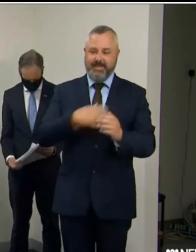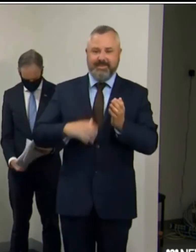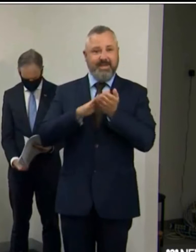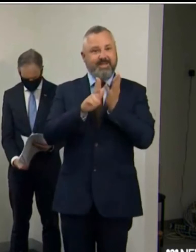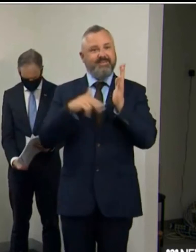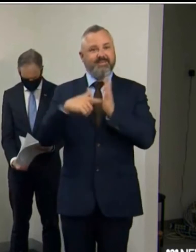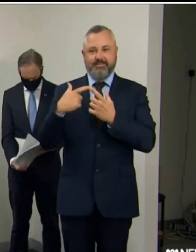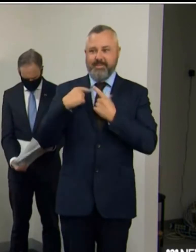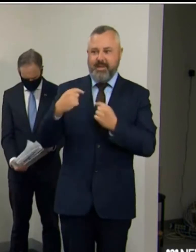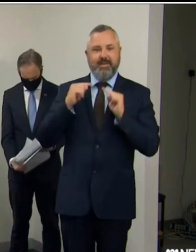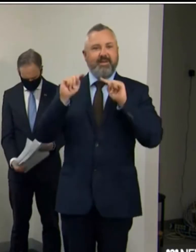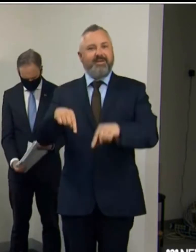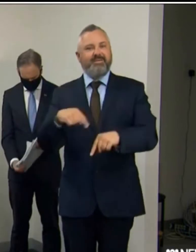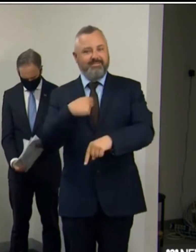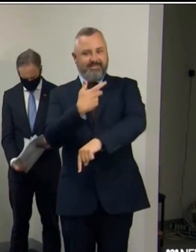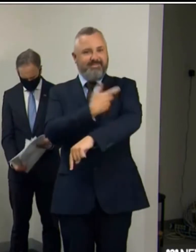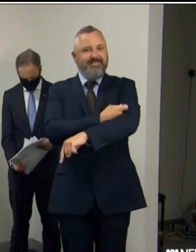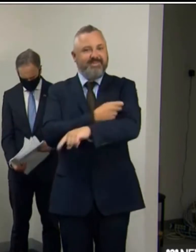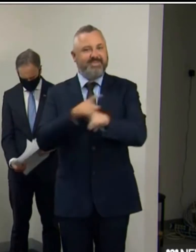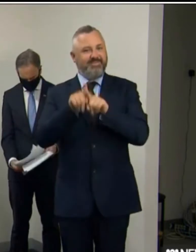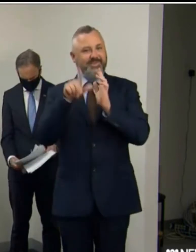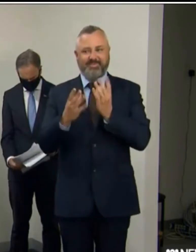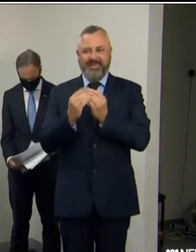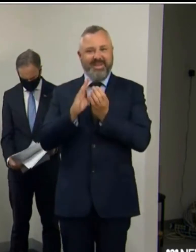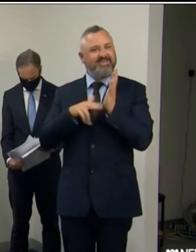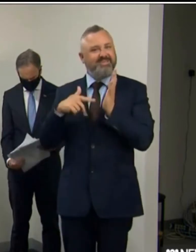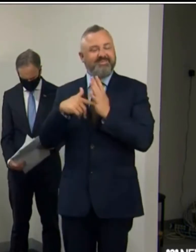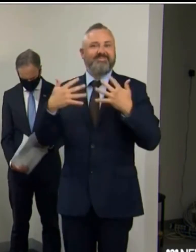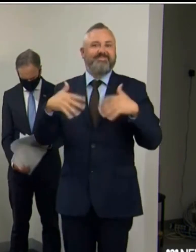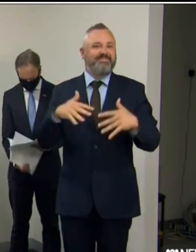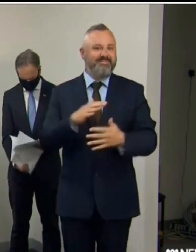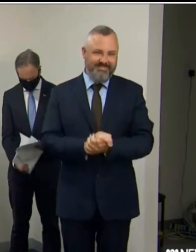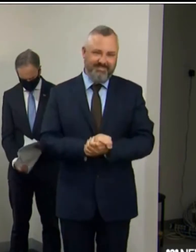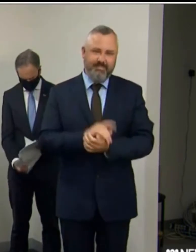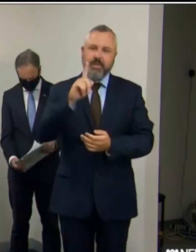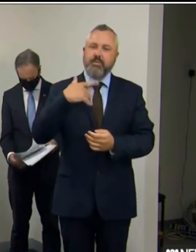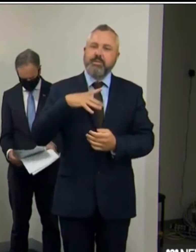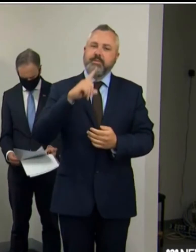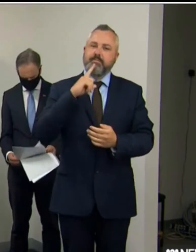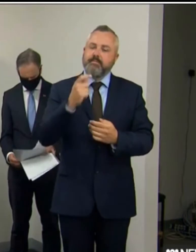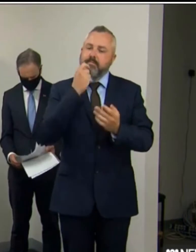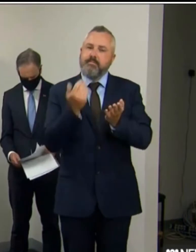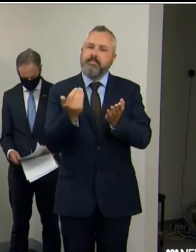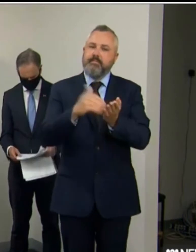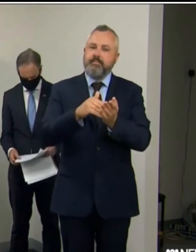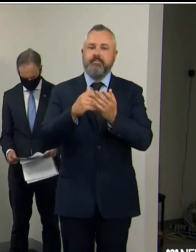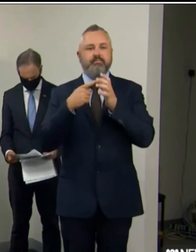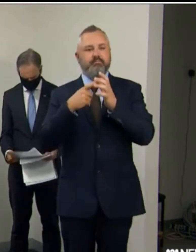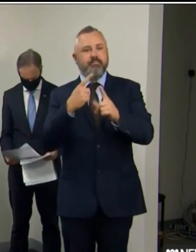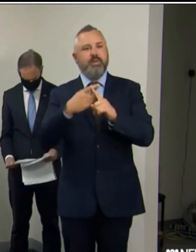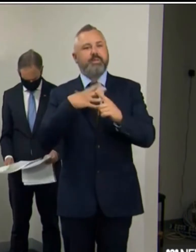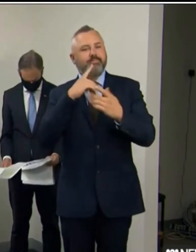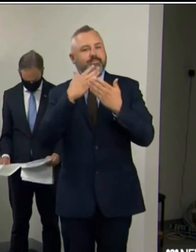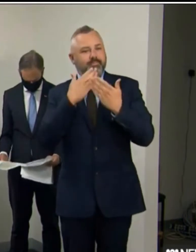be vaccinated with him. I want to say a few things in response, apart from my thanks. Number one,